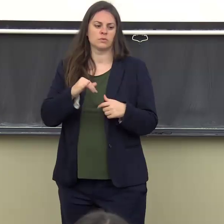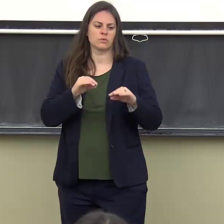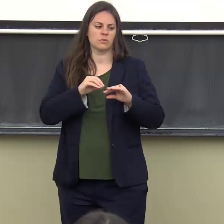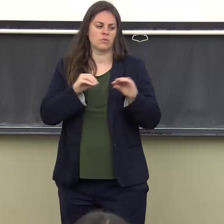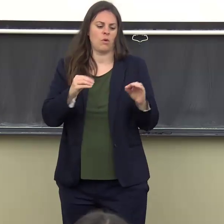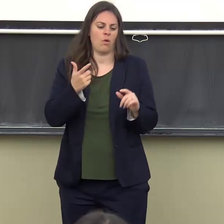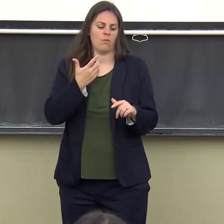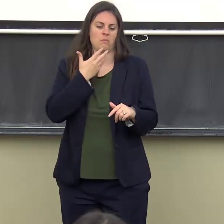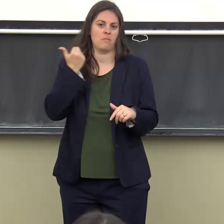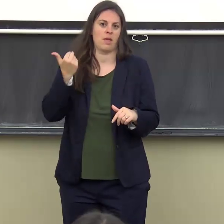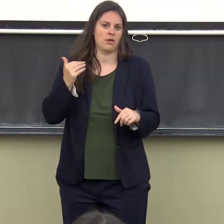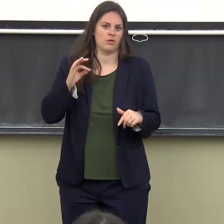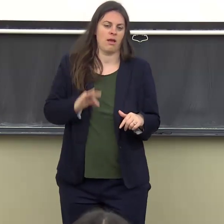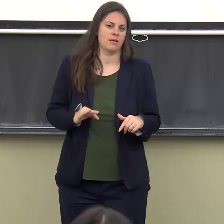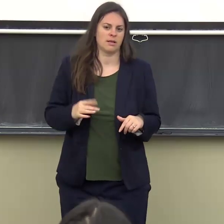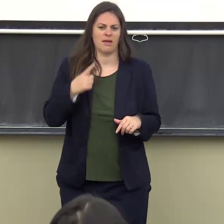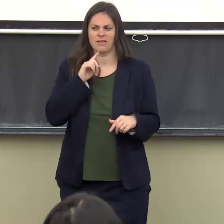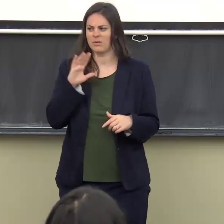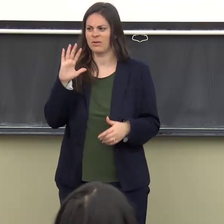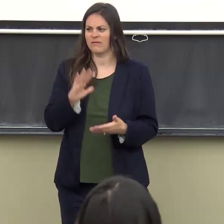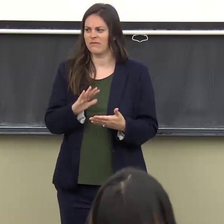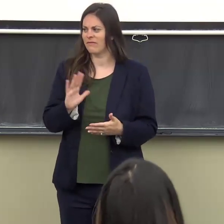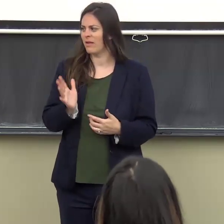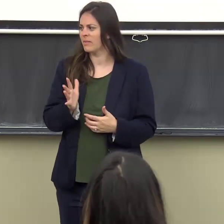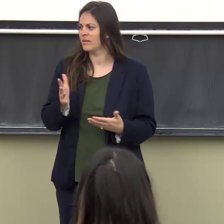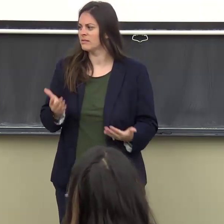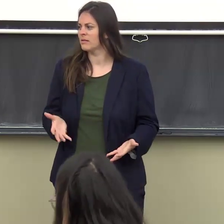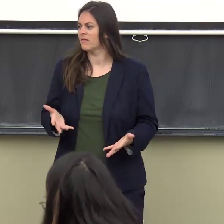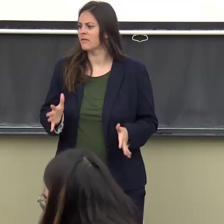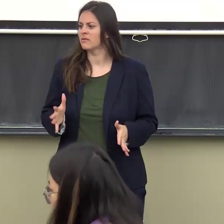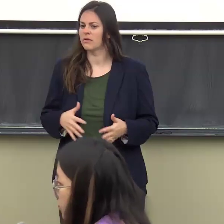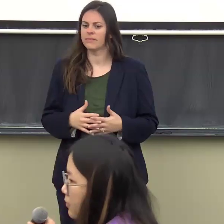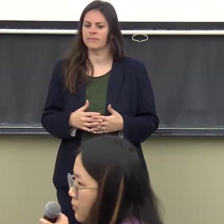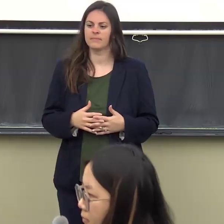asset. We're also down to the wire here, I think 5 minutes. Right.